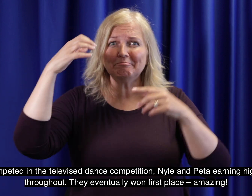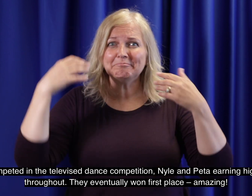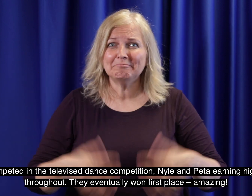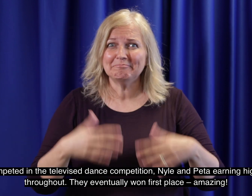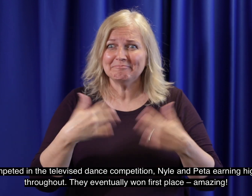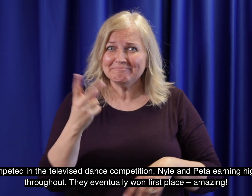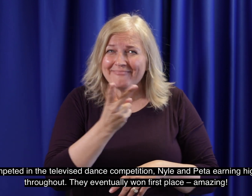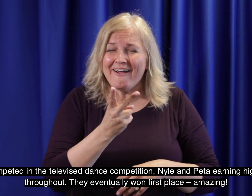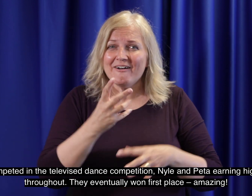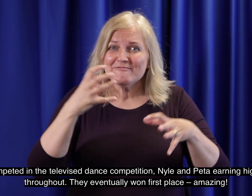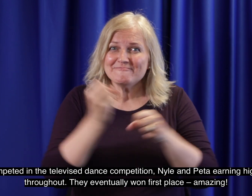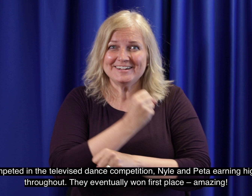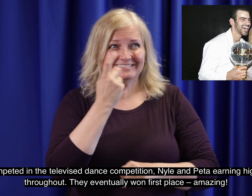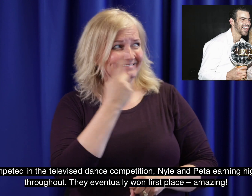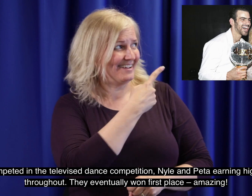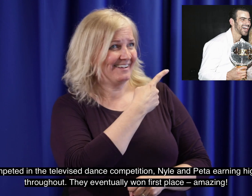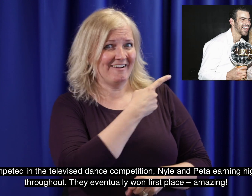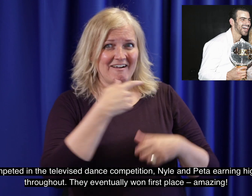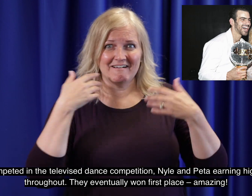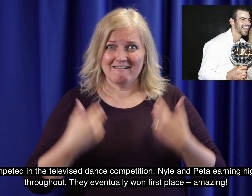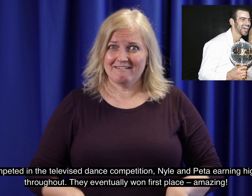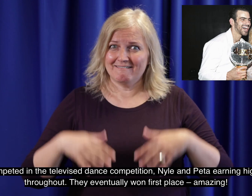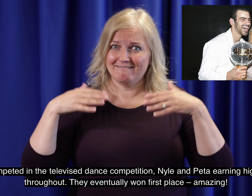They eventually won first place. Amazing.